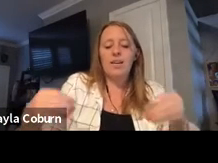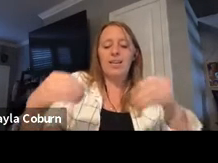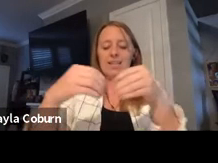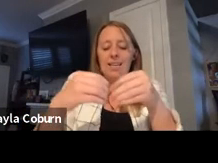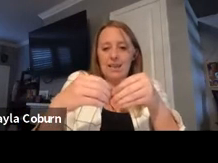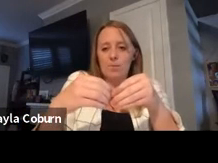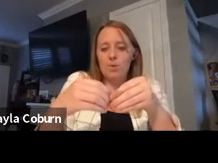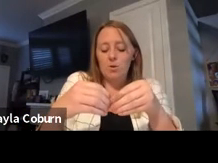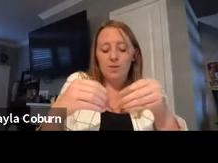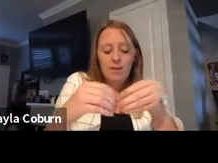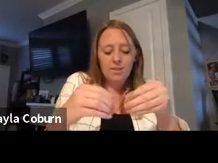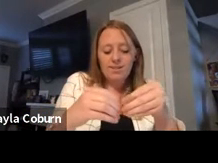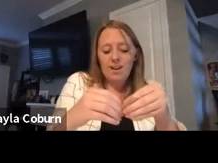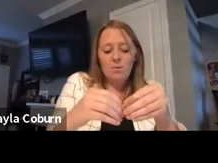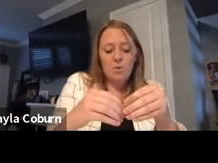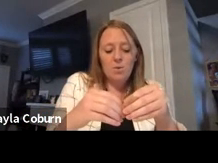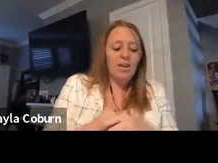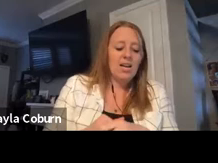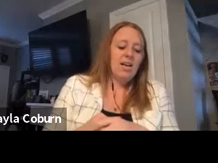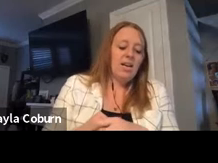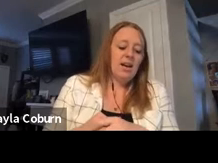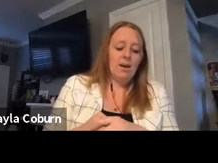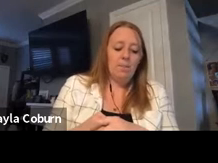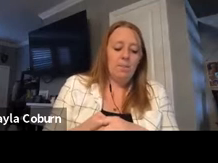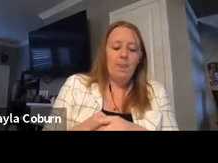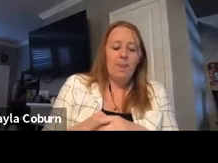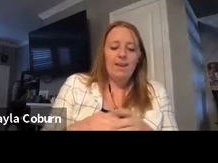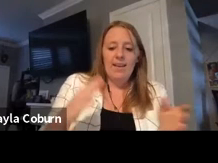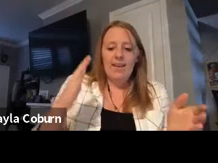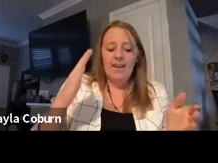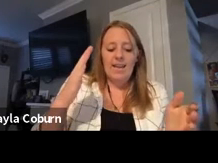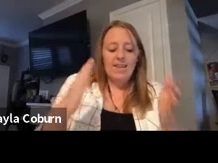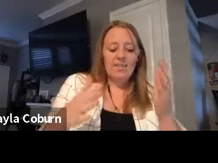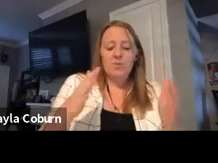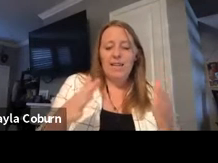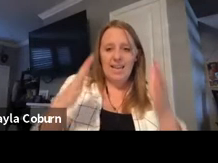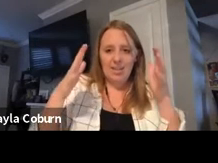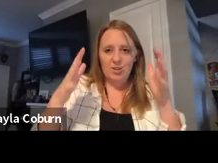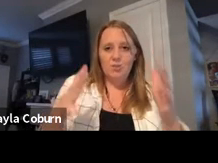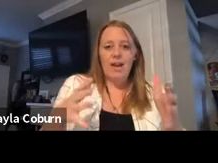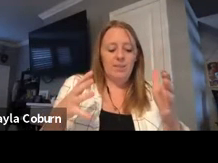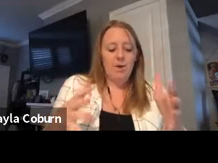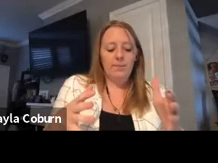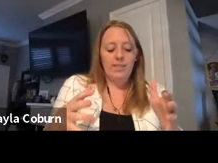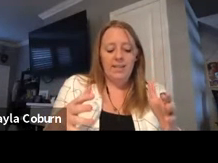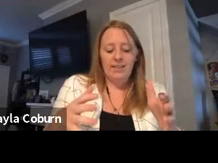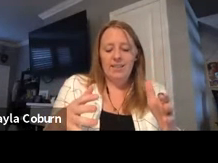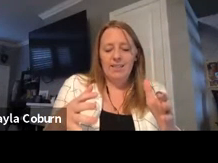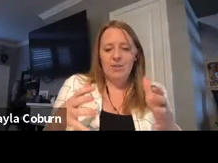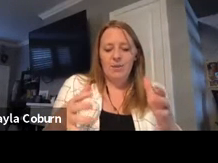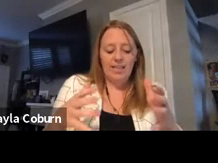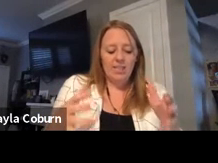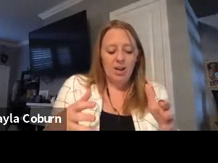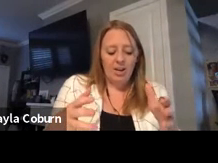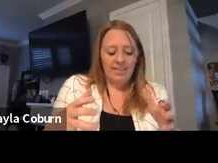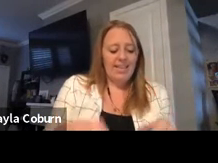elbows to get them to move up to sign more. Um, and this is really like the direct prompting